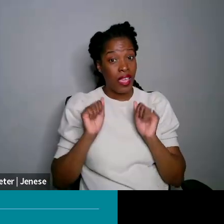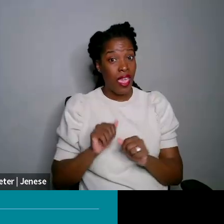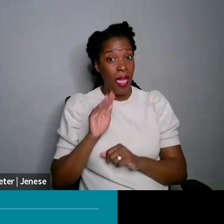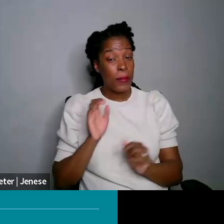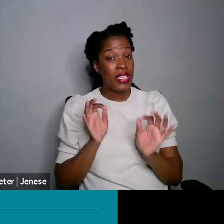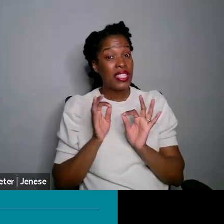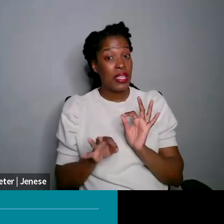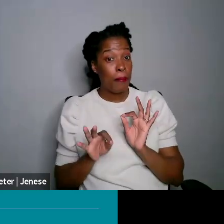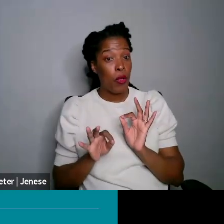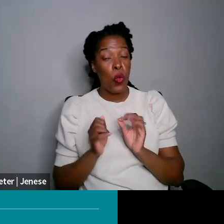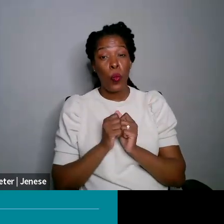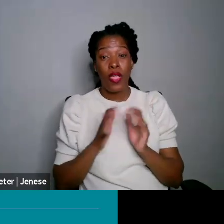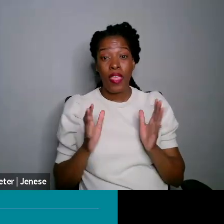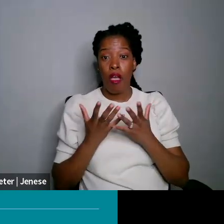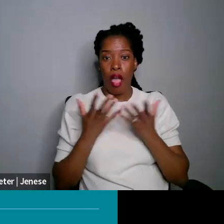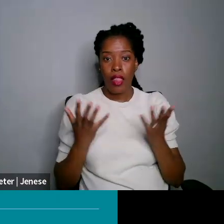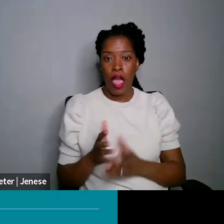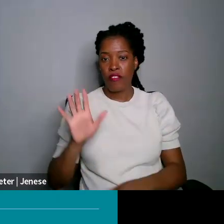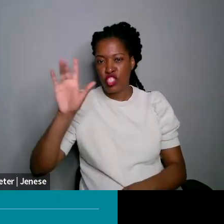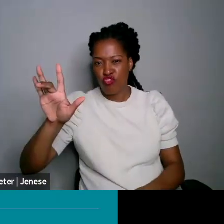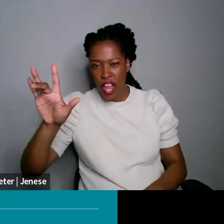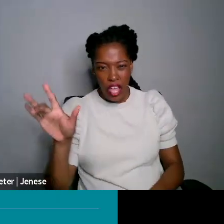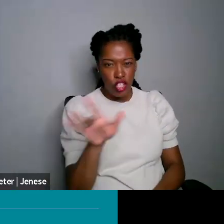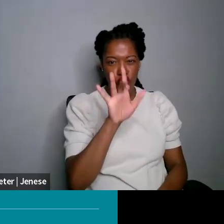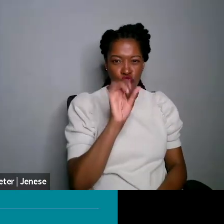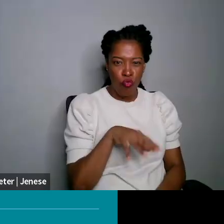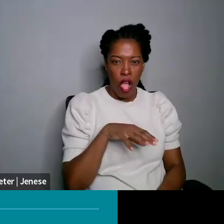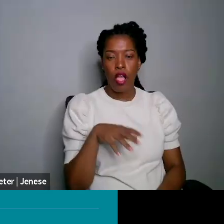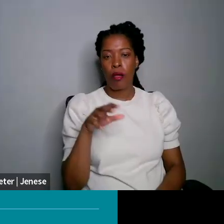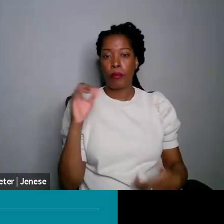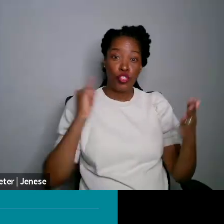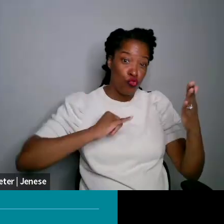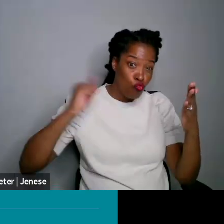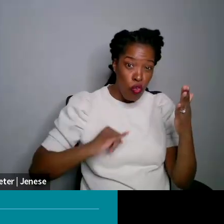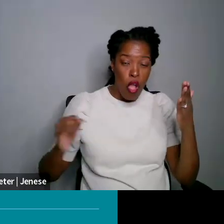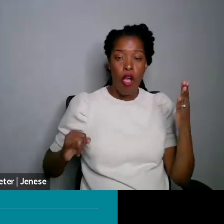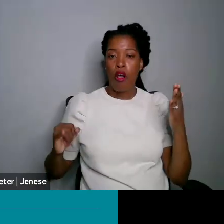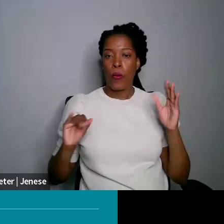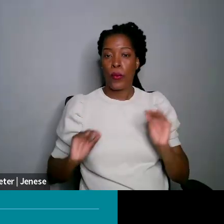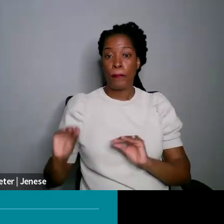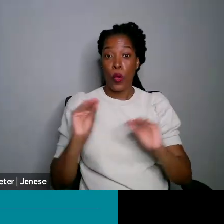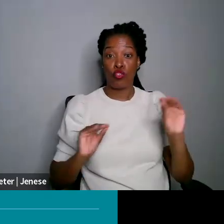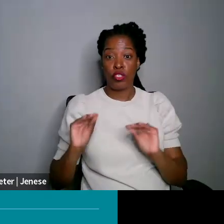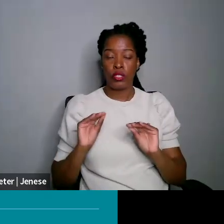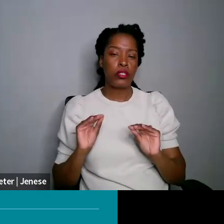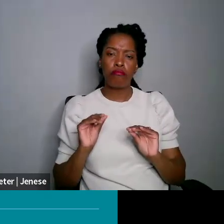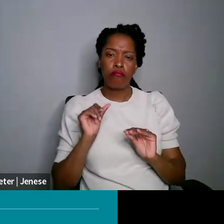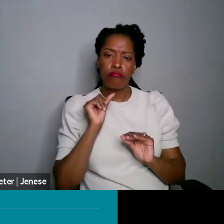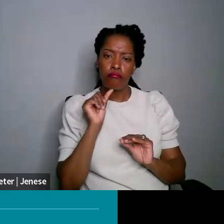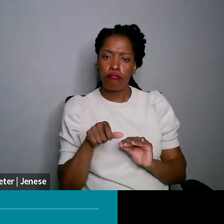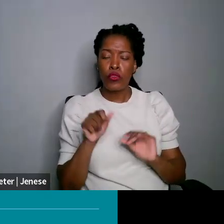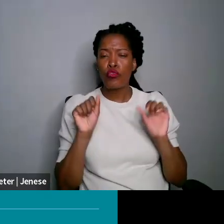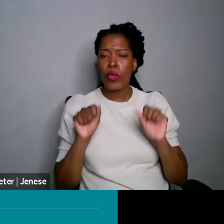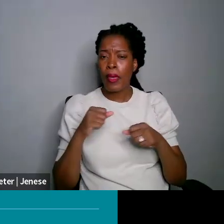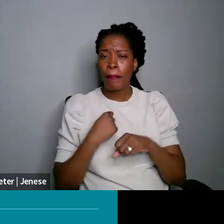needing, a lot of drag and drop or drawing or any of those motions. You can still create